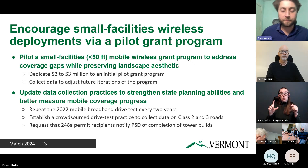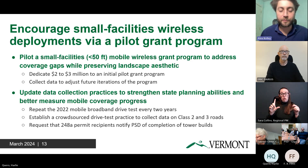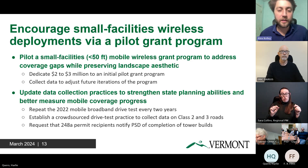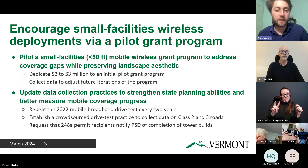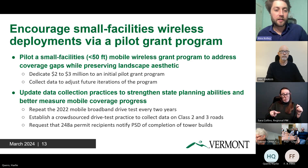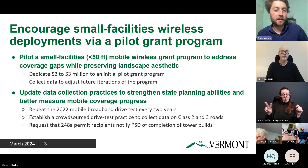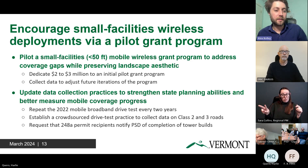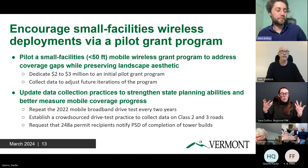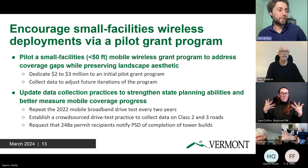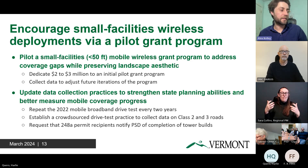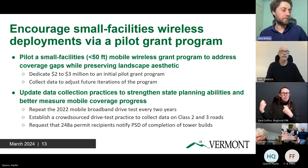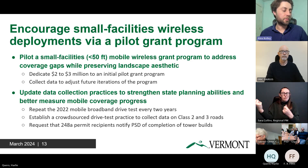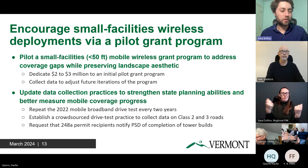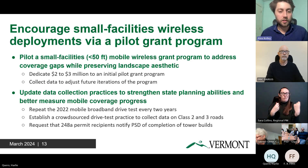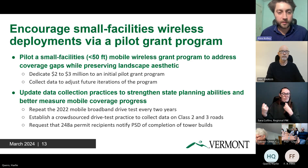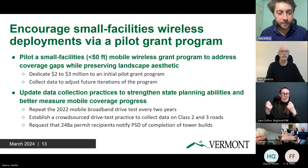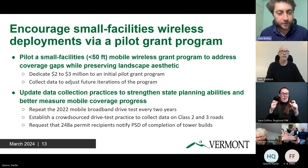the same